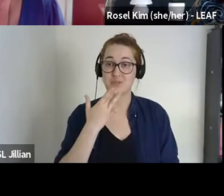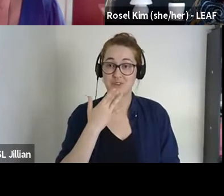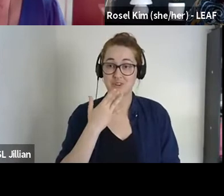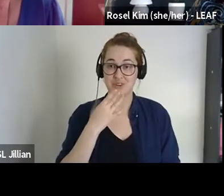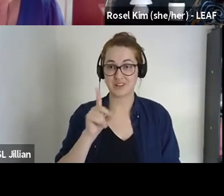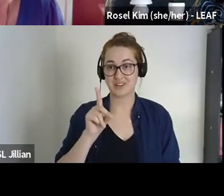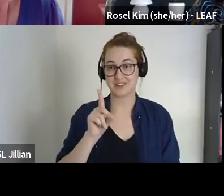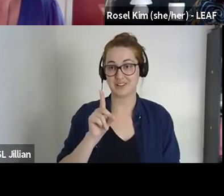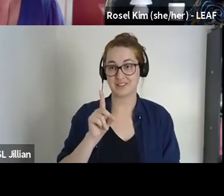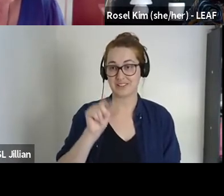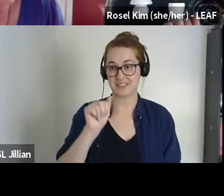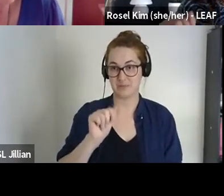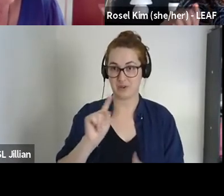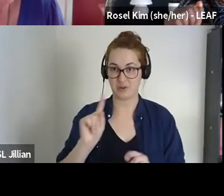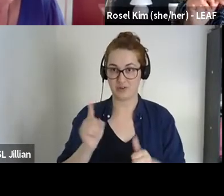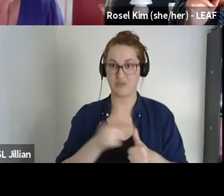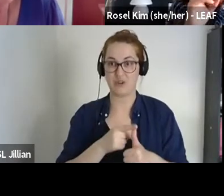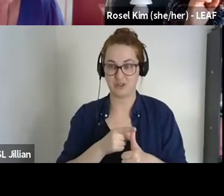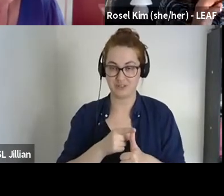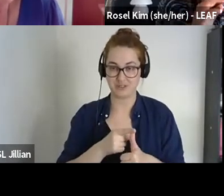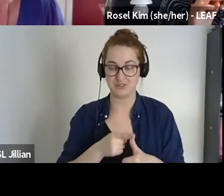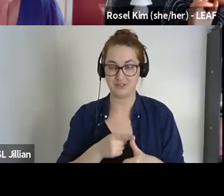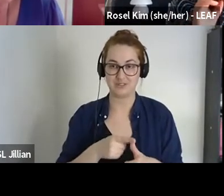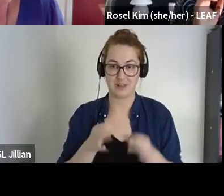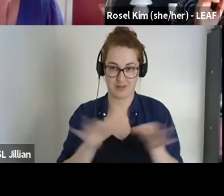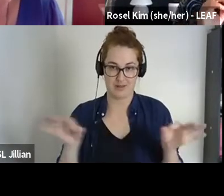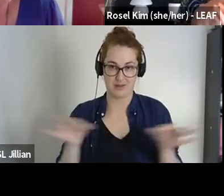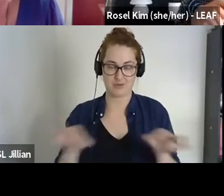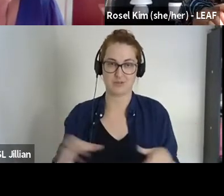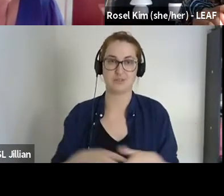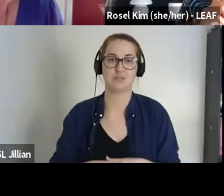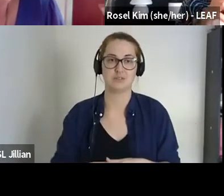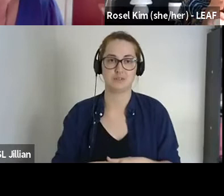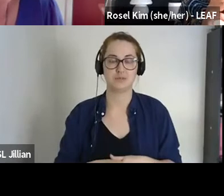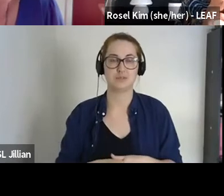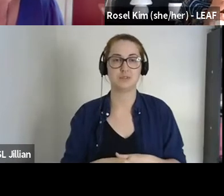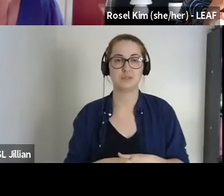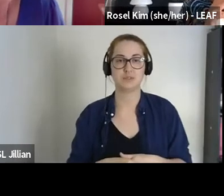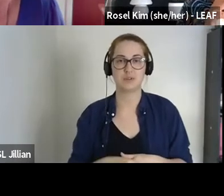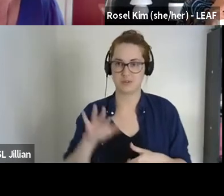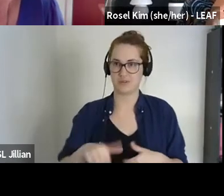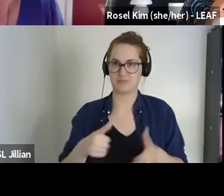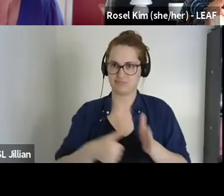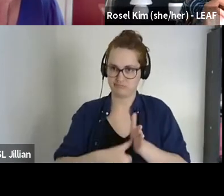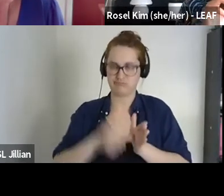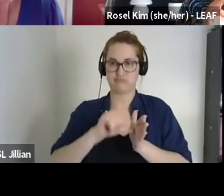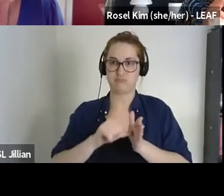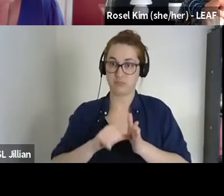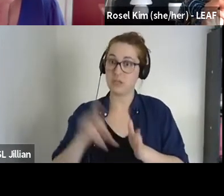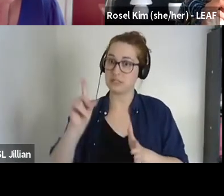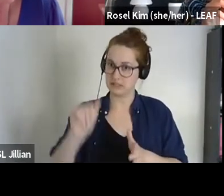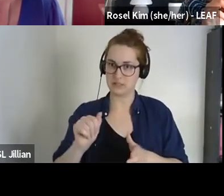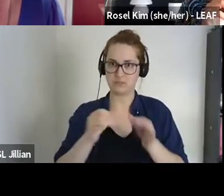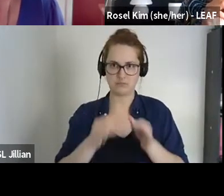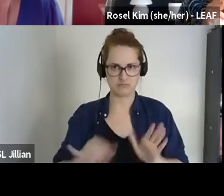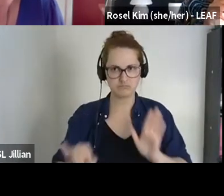language. And again, signaling that the importance of disability as an element of their